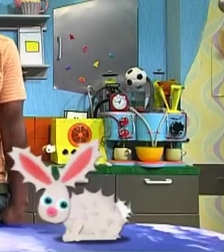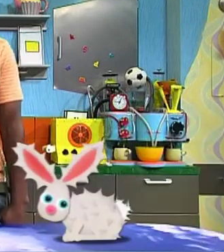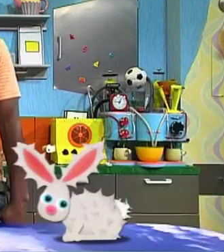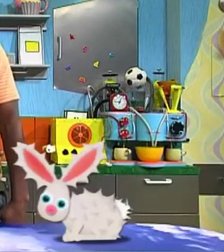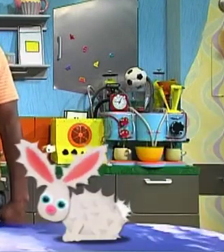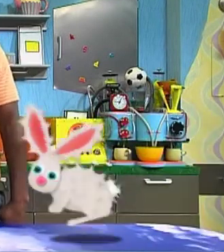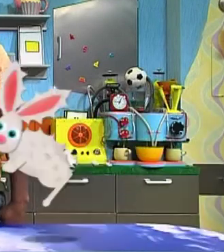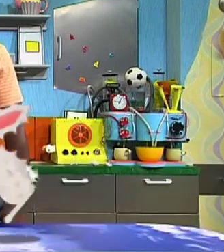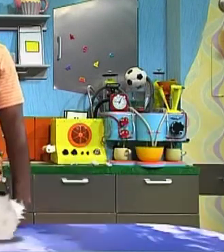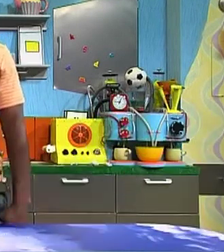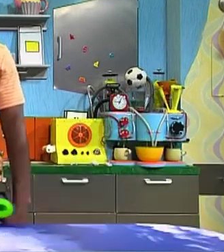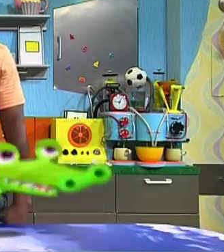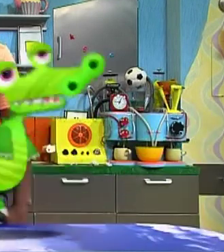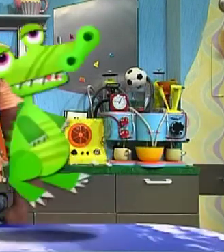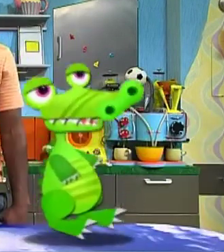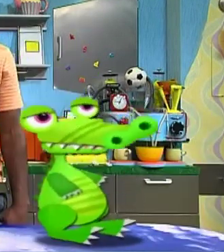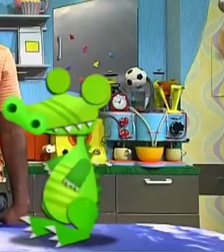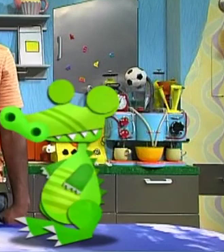rabbits were prickly,